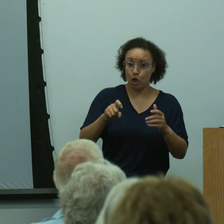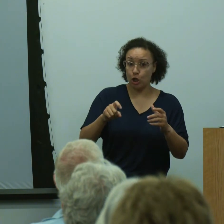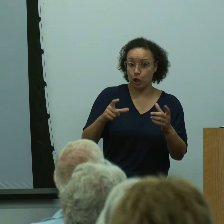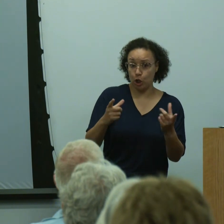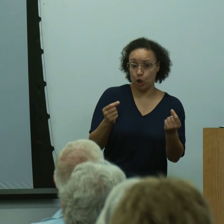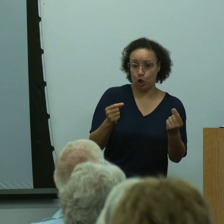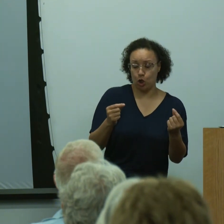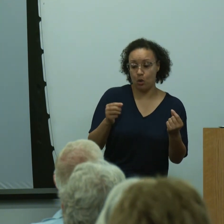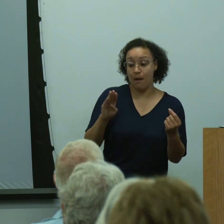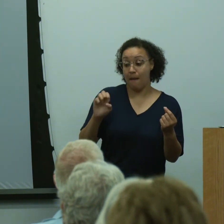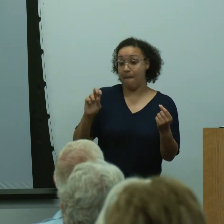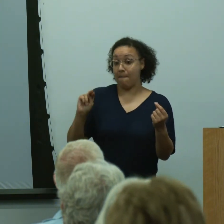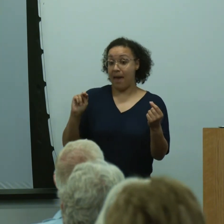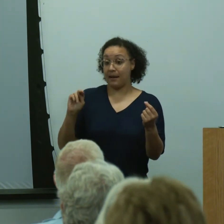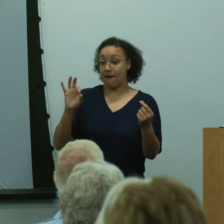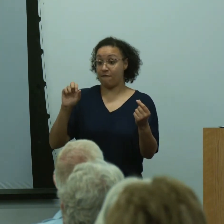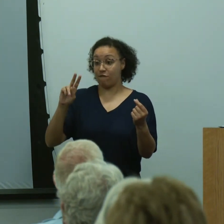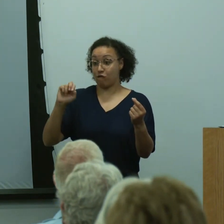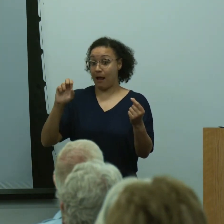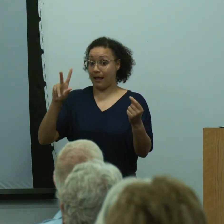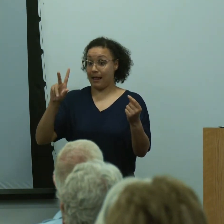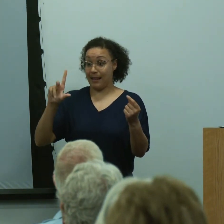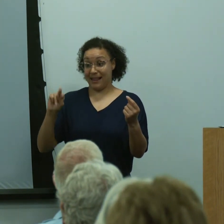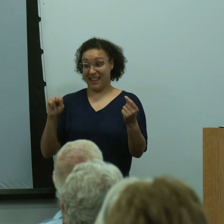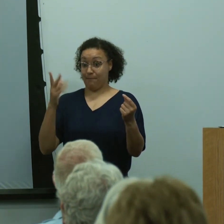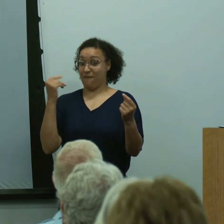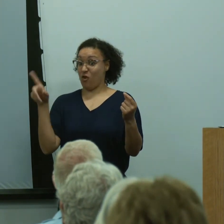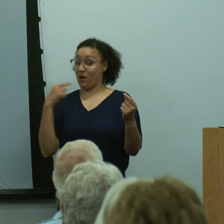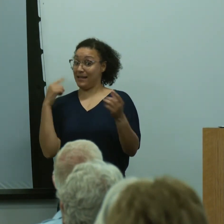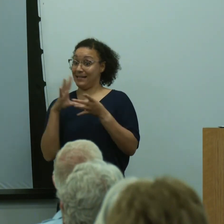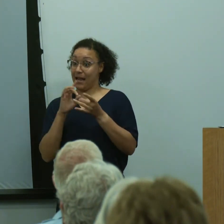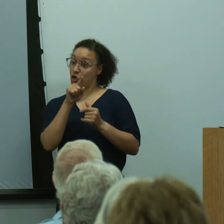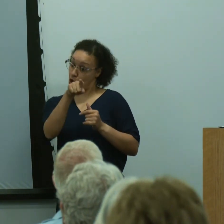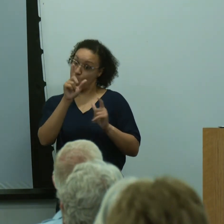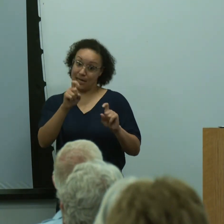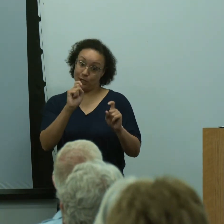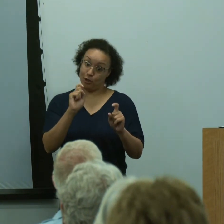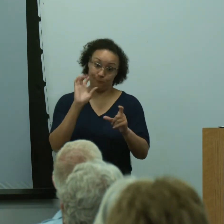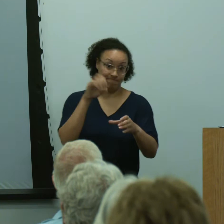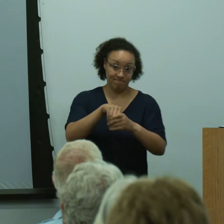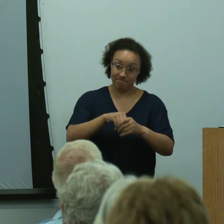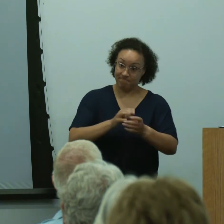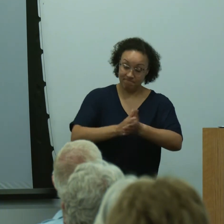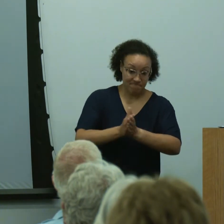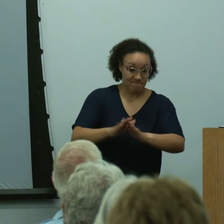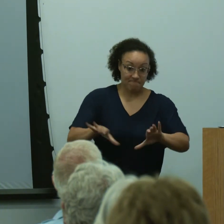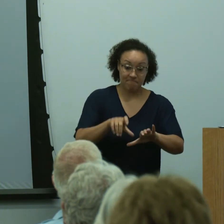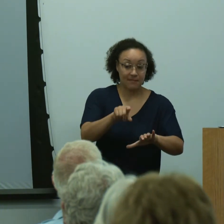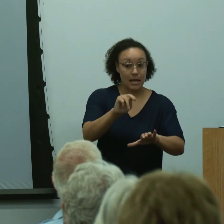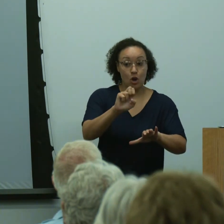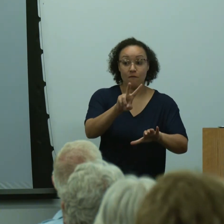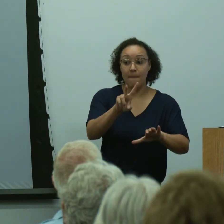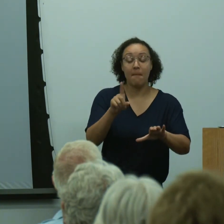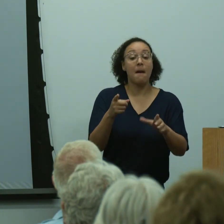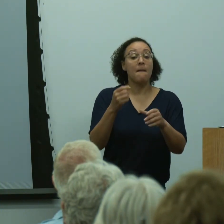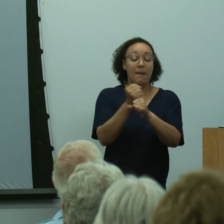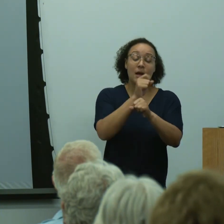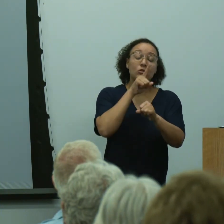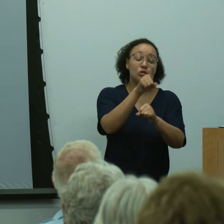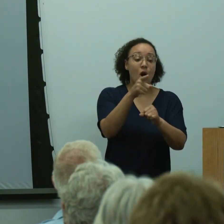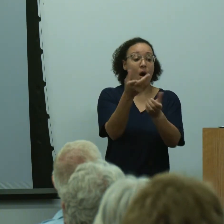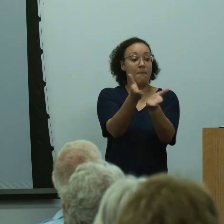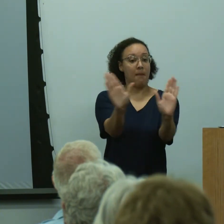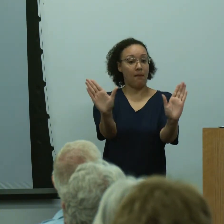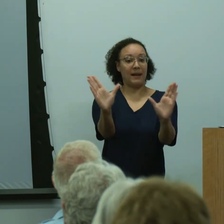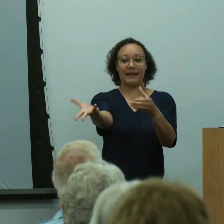about, and make sure that this legislative process, this public involvement, because one of